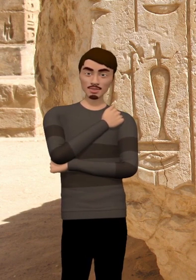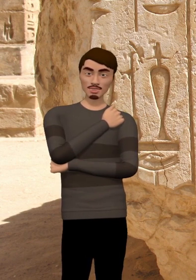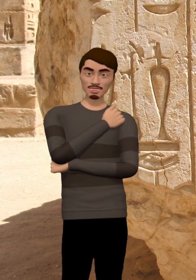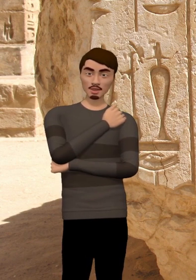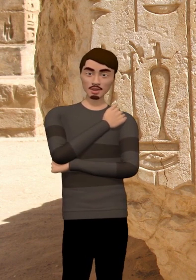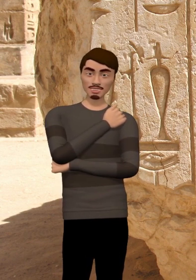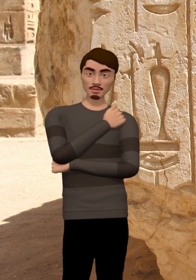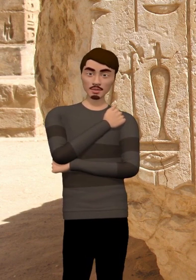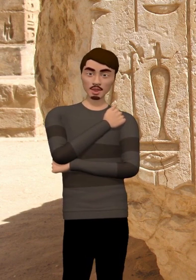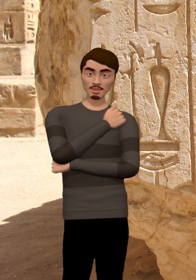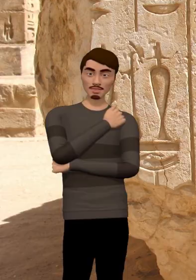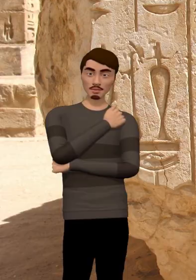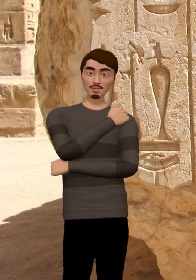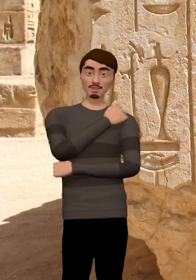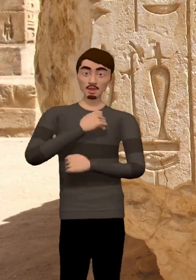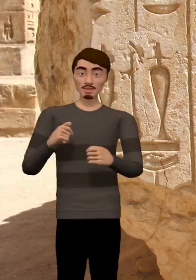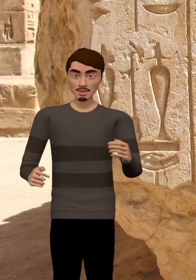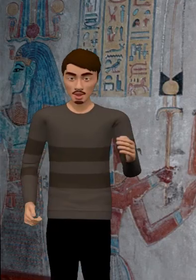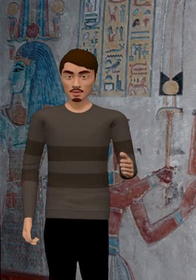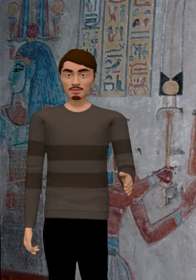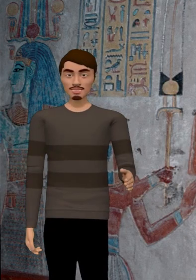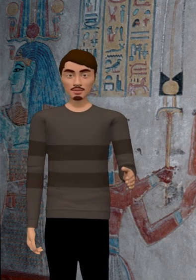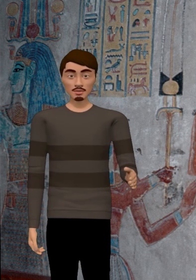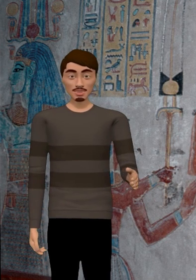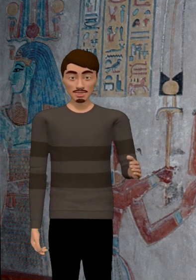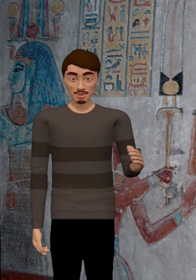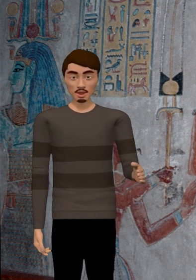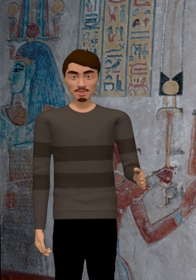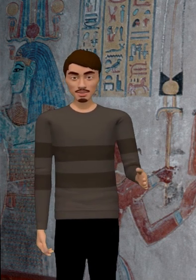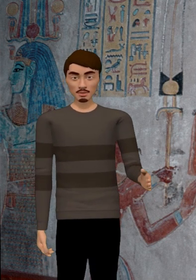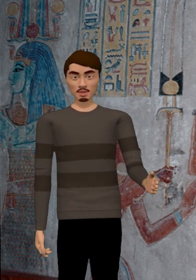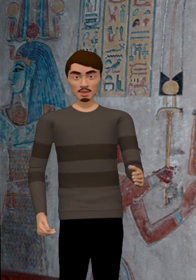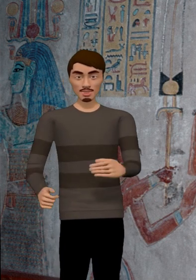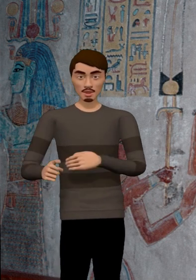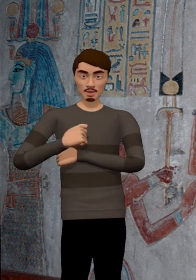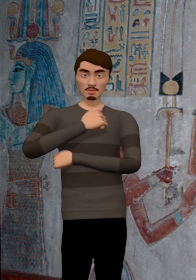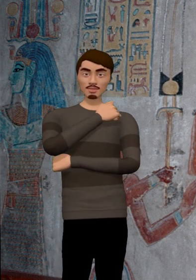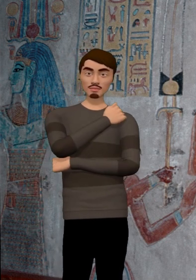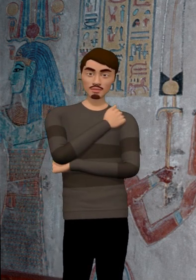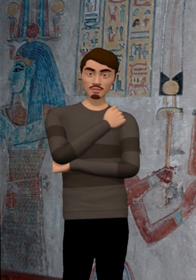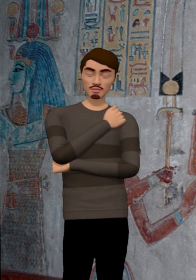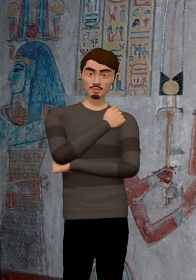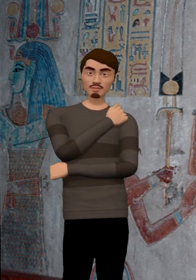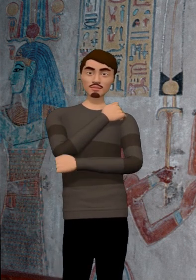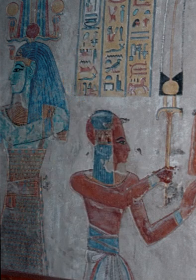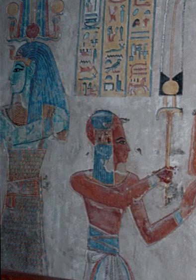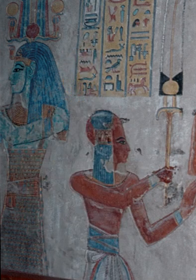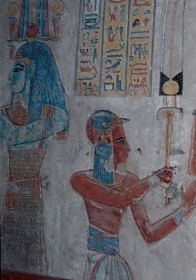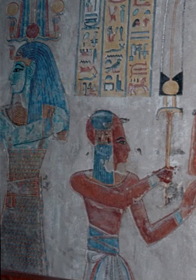moment of passage, in which what had been experienced during life, was carried into eternity.